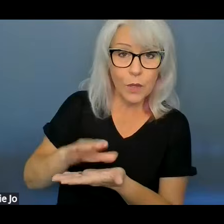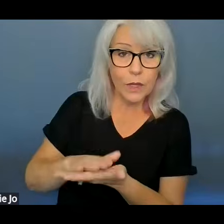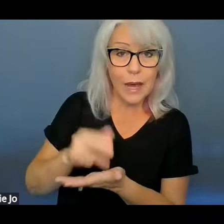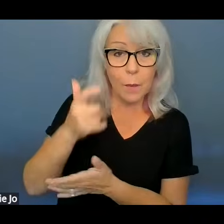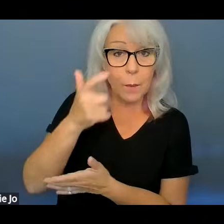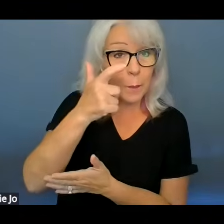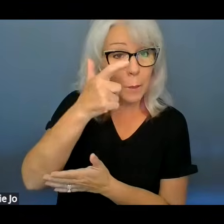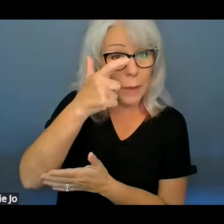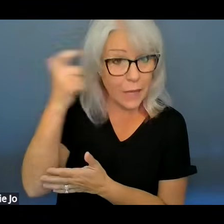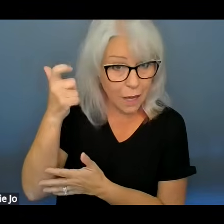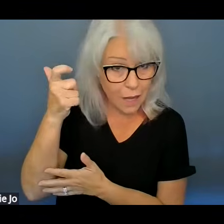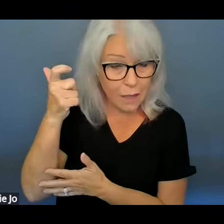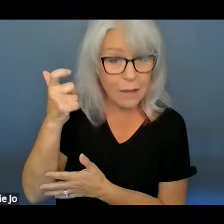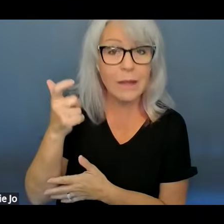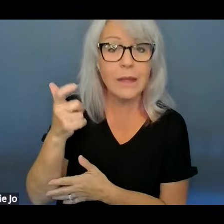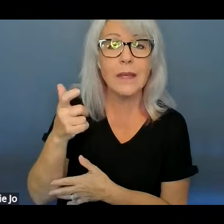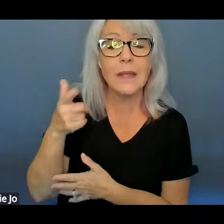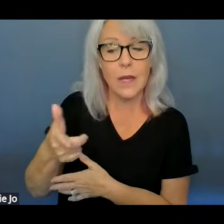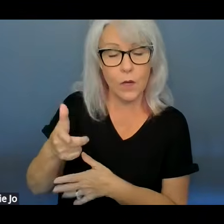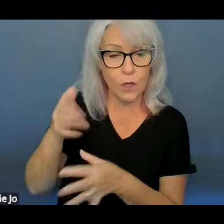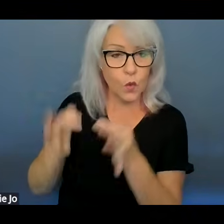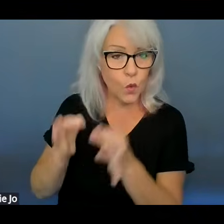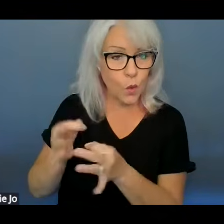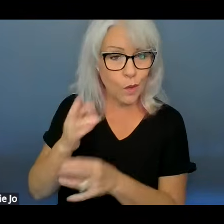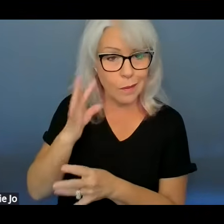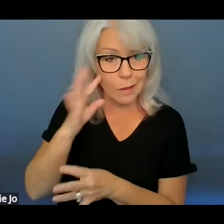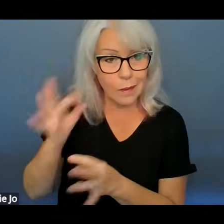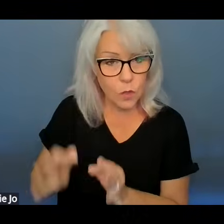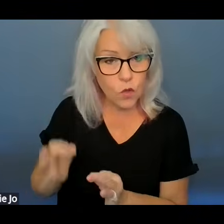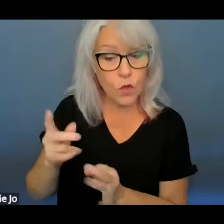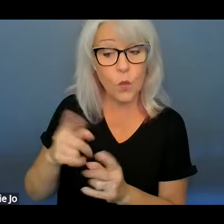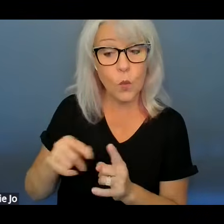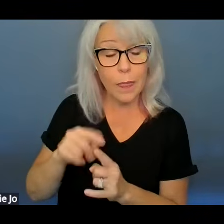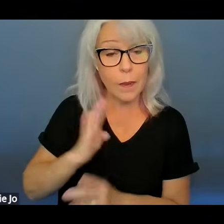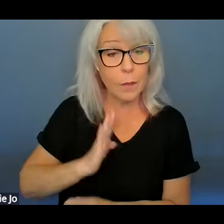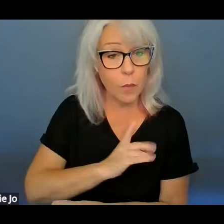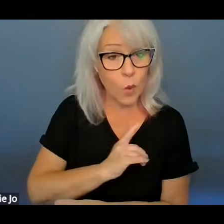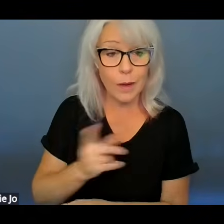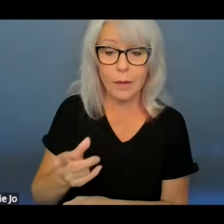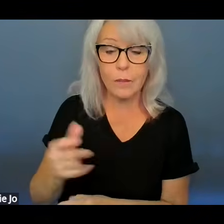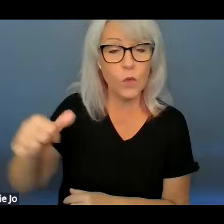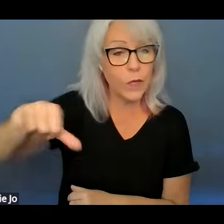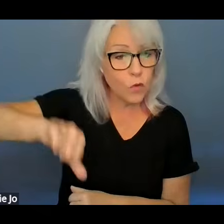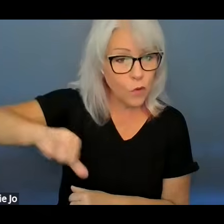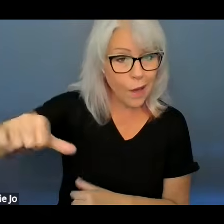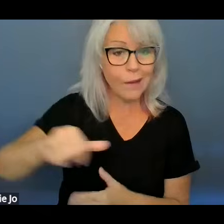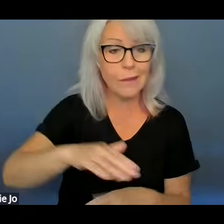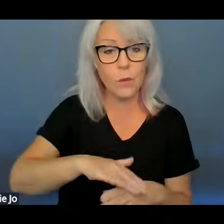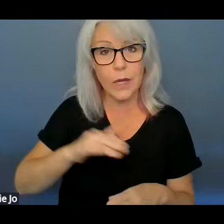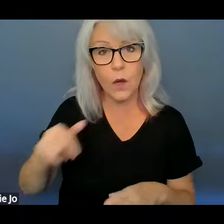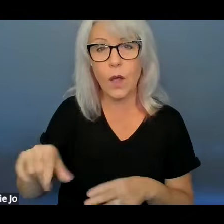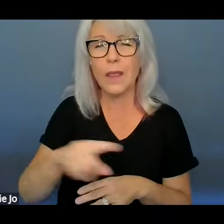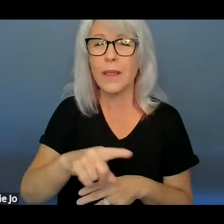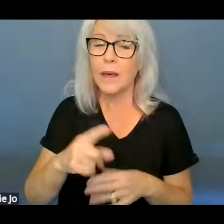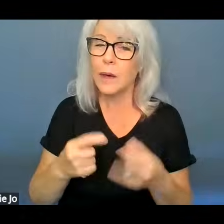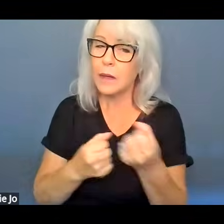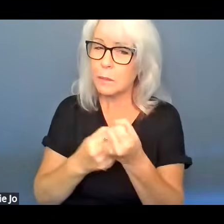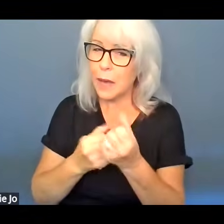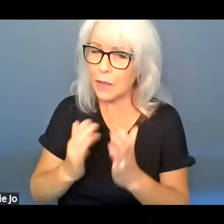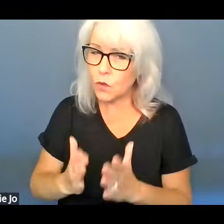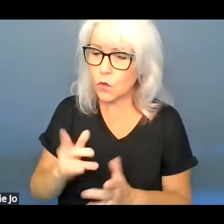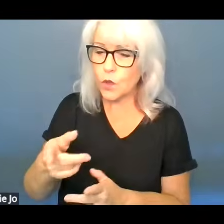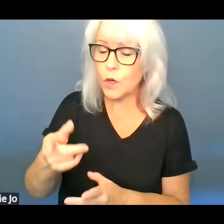is there's a court decision that when the board rejects recall language, that the sponsor of the language needs to be given